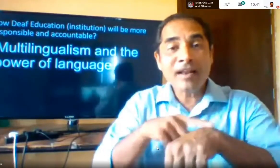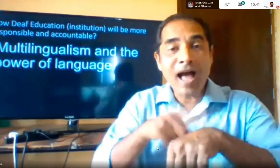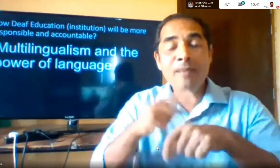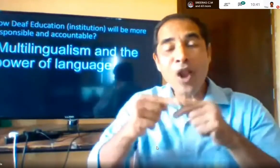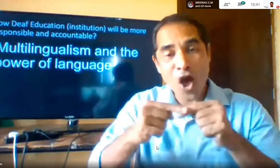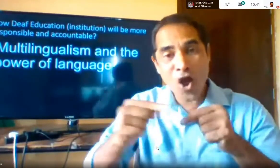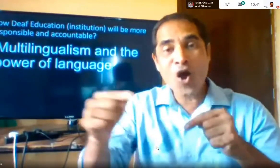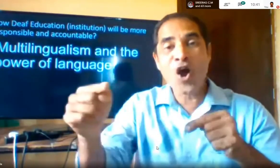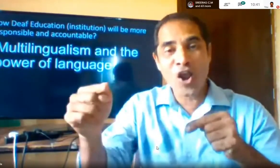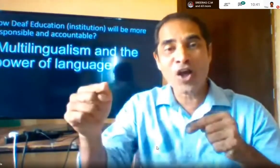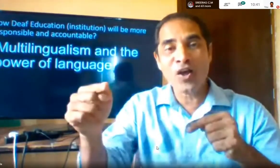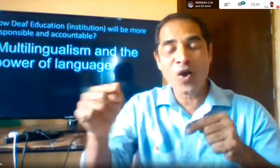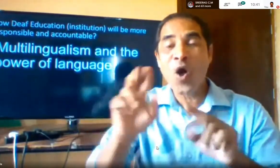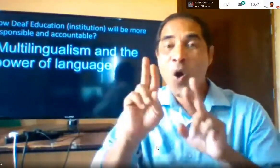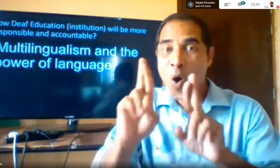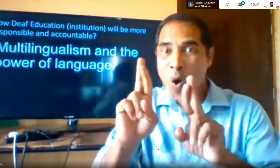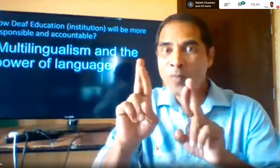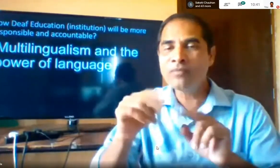We can explain it in sign language